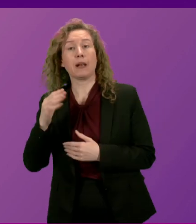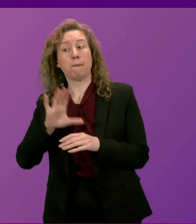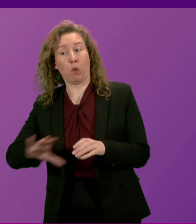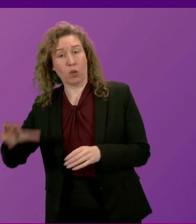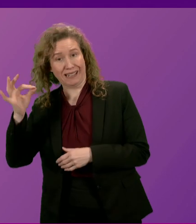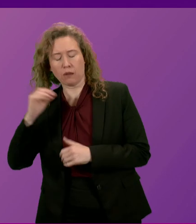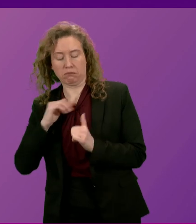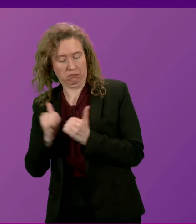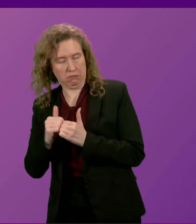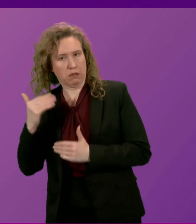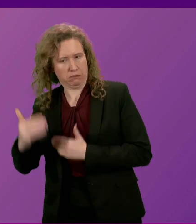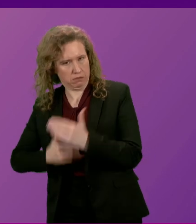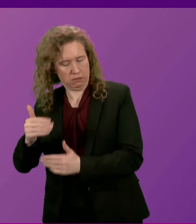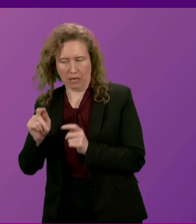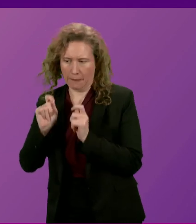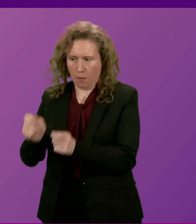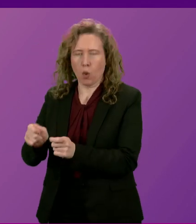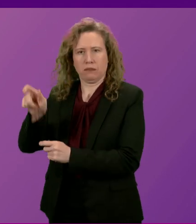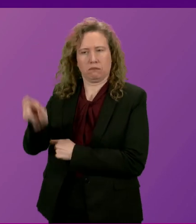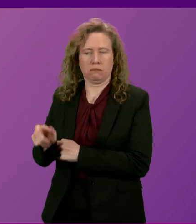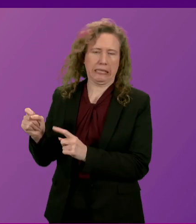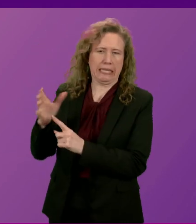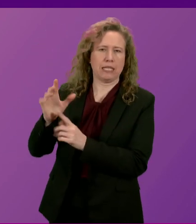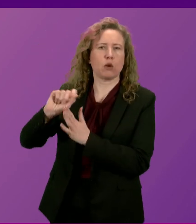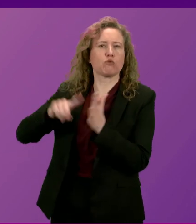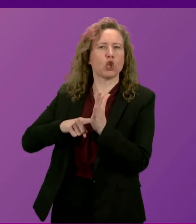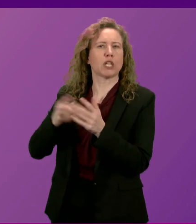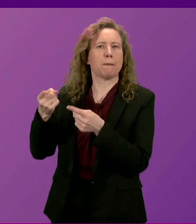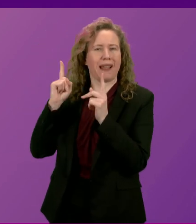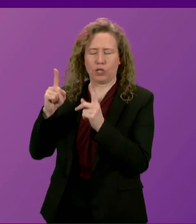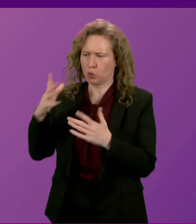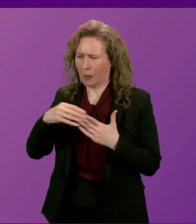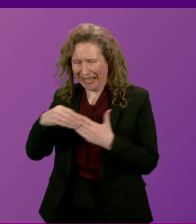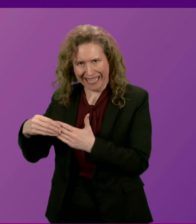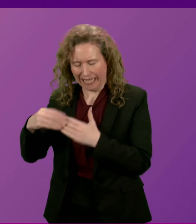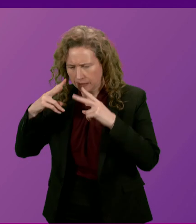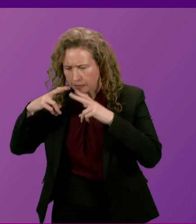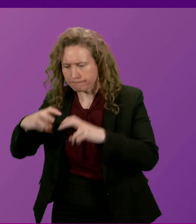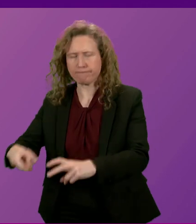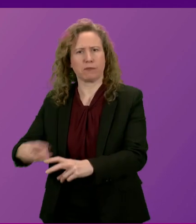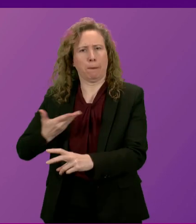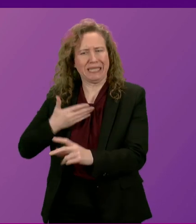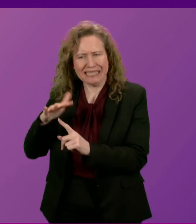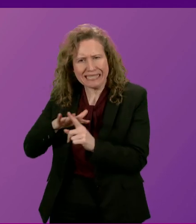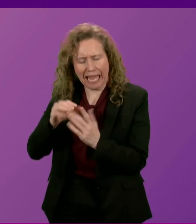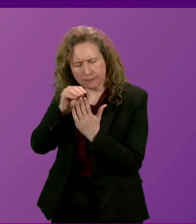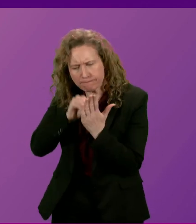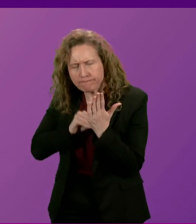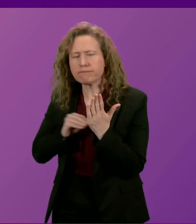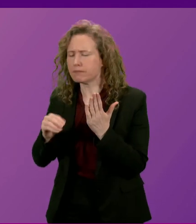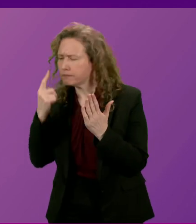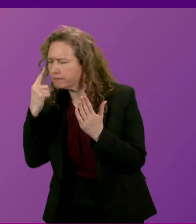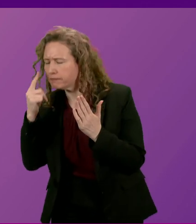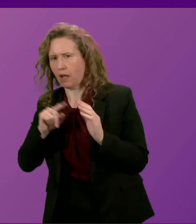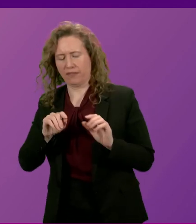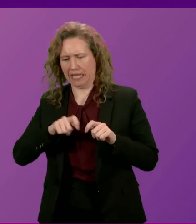agreed to progress with the appointment of a senior project manager to lead the delivery of the business case and feasibility work for the extension of the